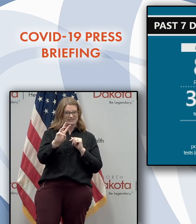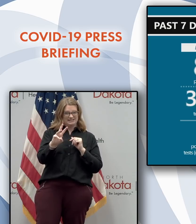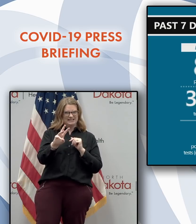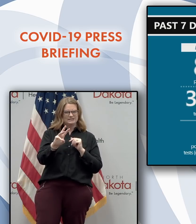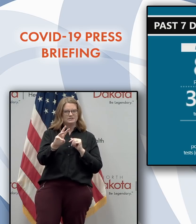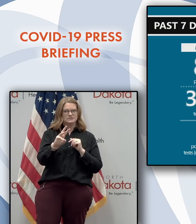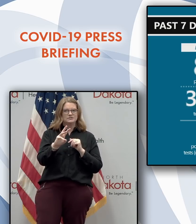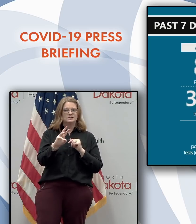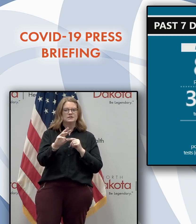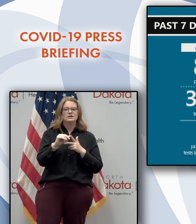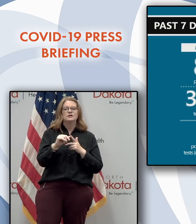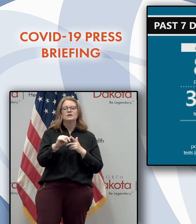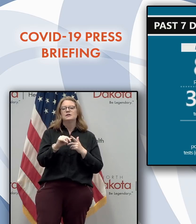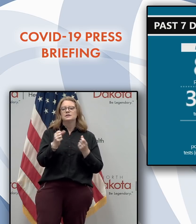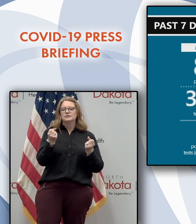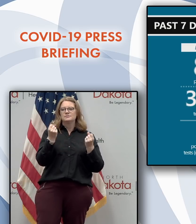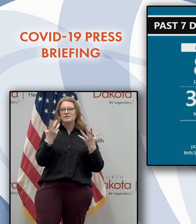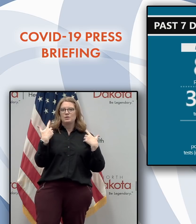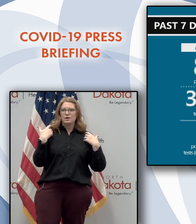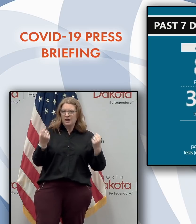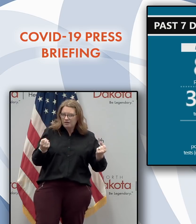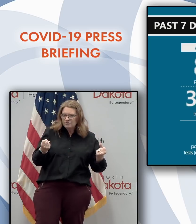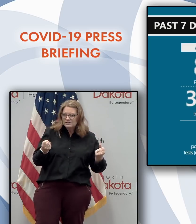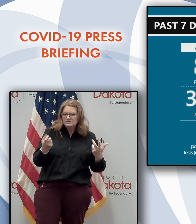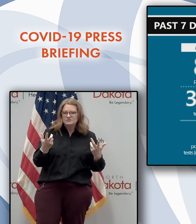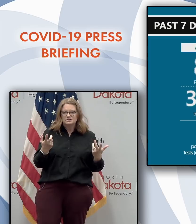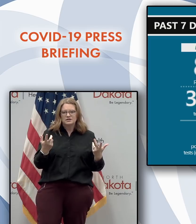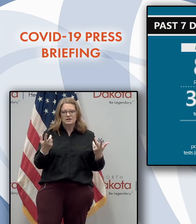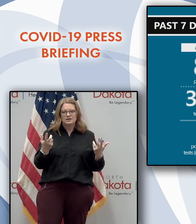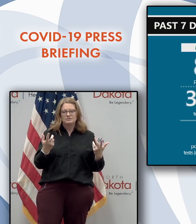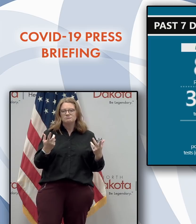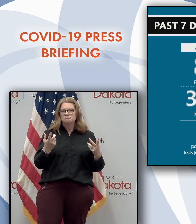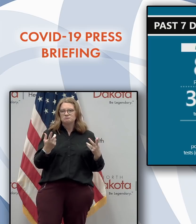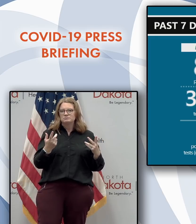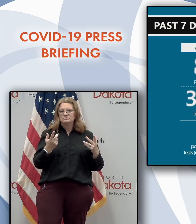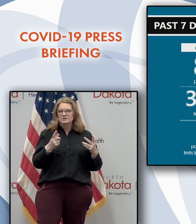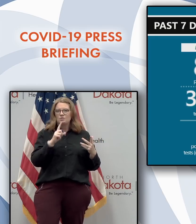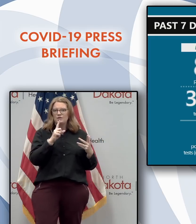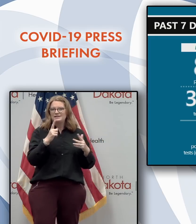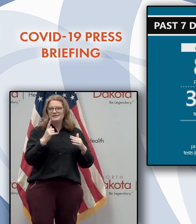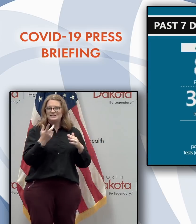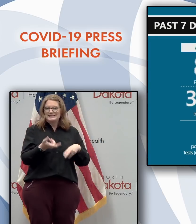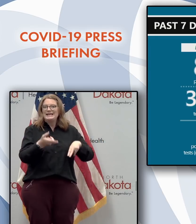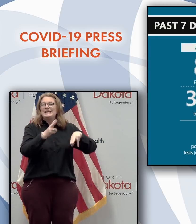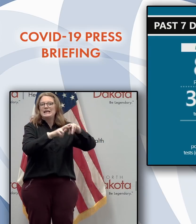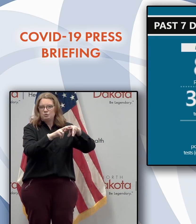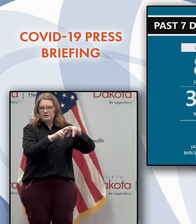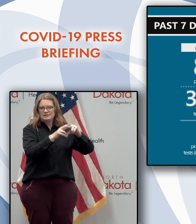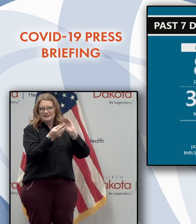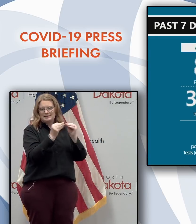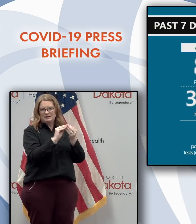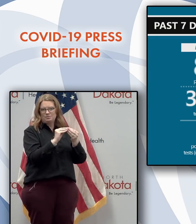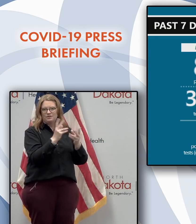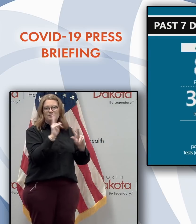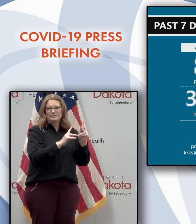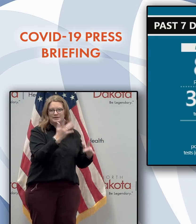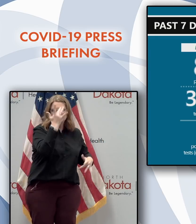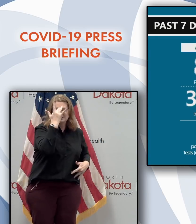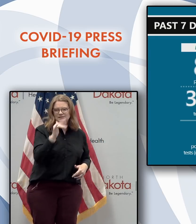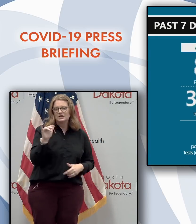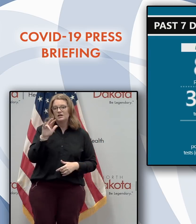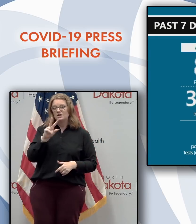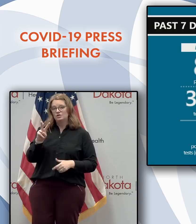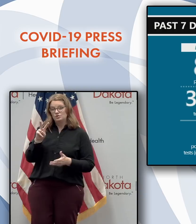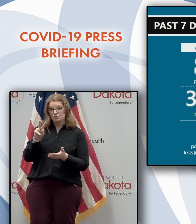cover actives in a minute. We've had quite a few recoveries, but that's a increase in. We've had an increase in actives. We've had 32,000